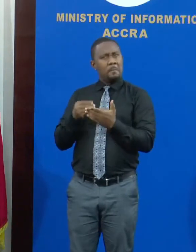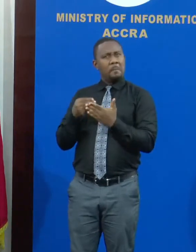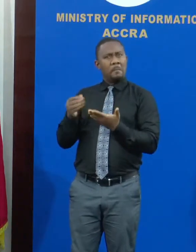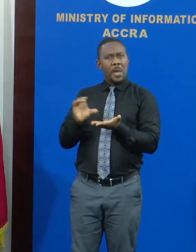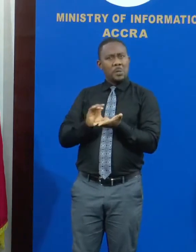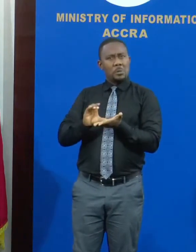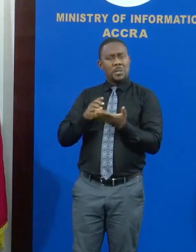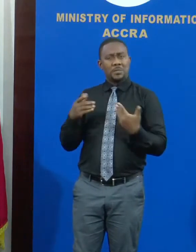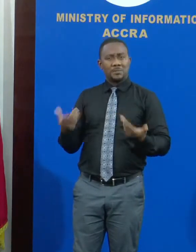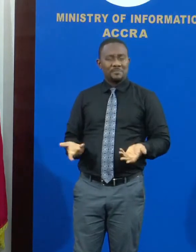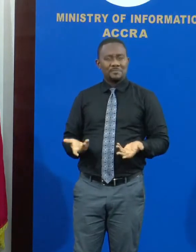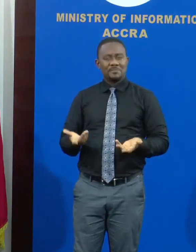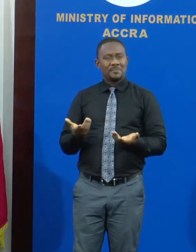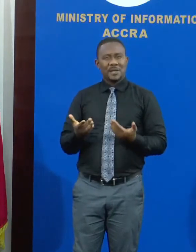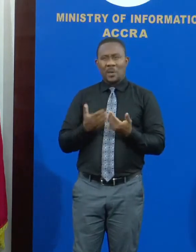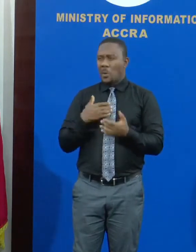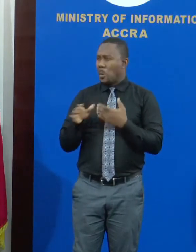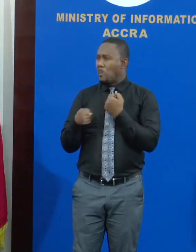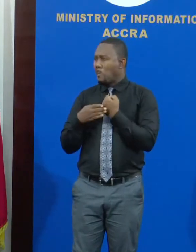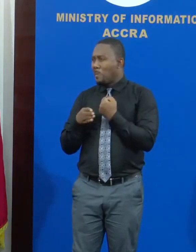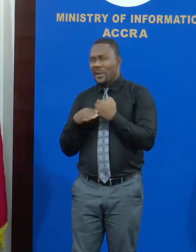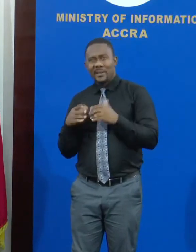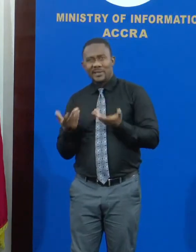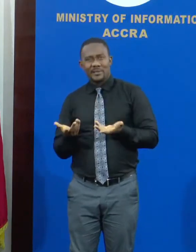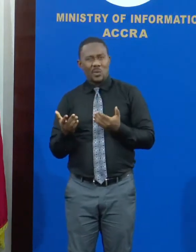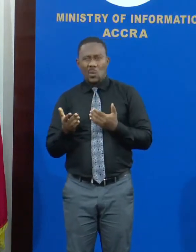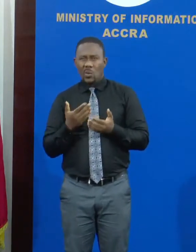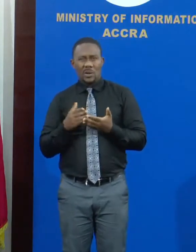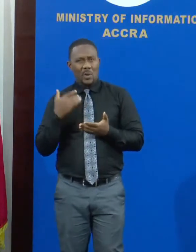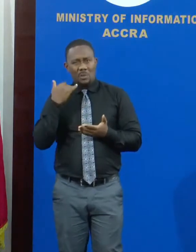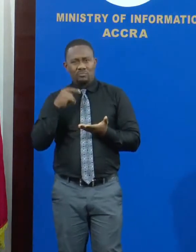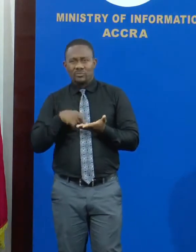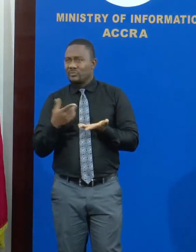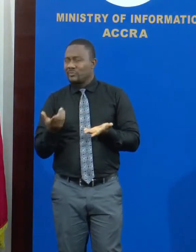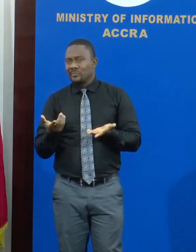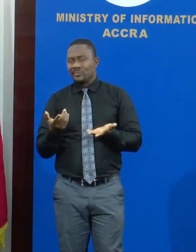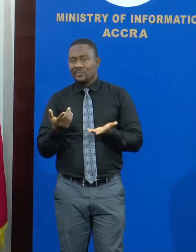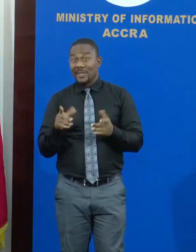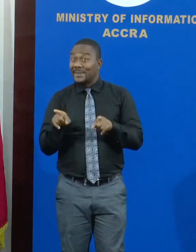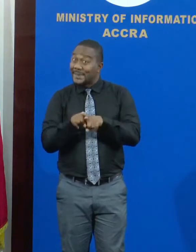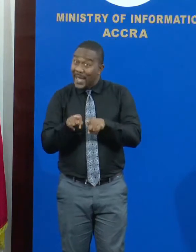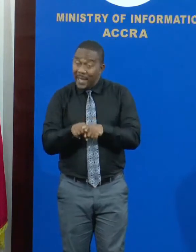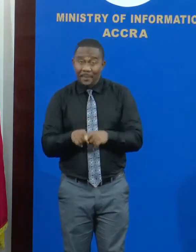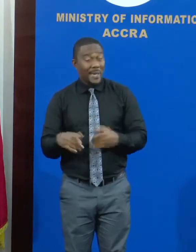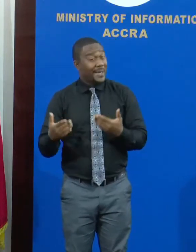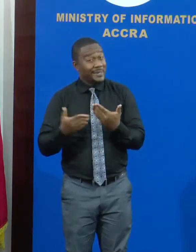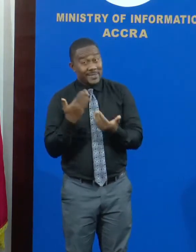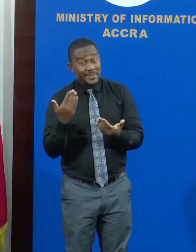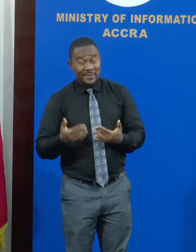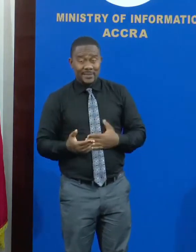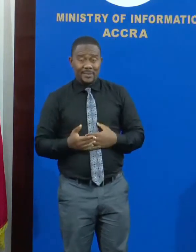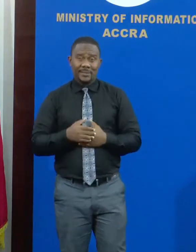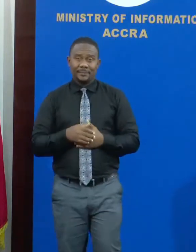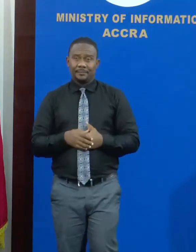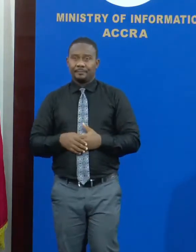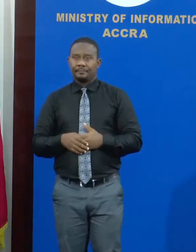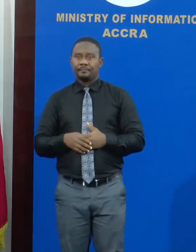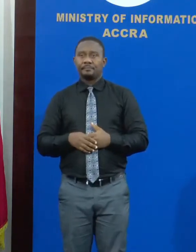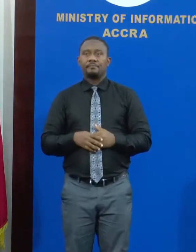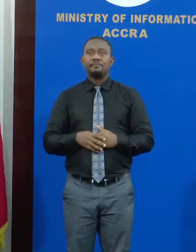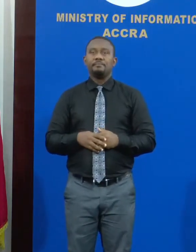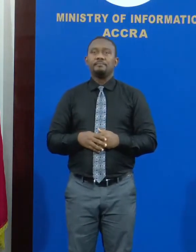or, you know, buying bundles and so on and so forth. So it's fairly easy. And so